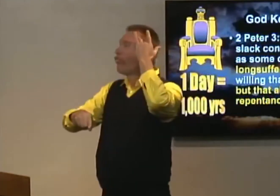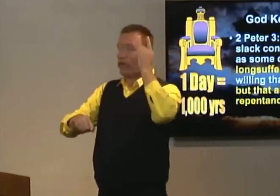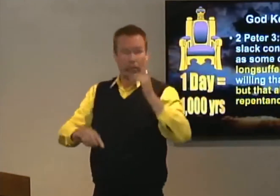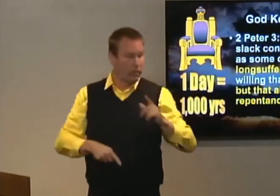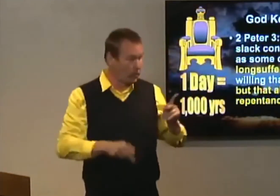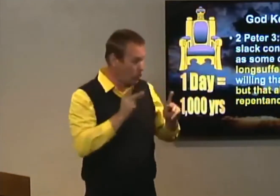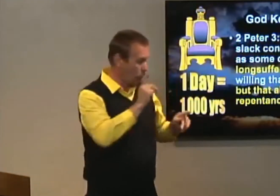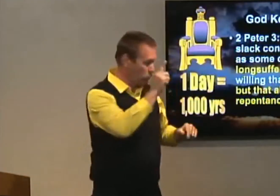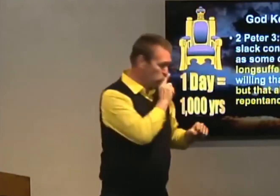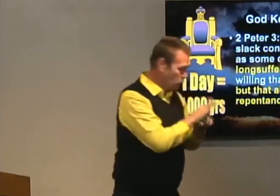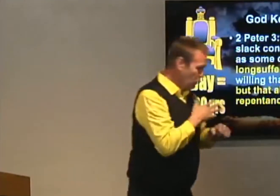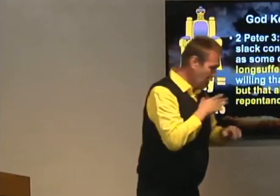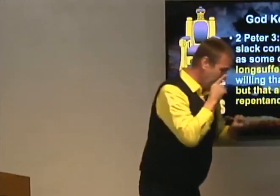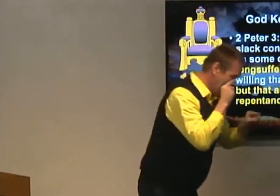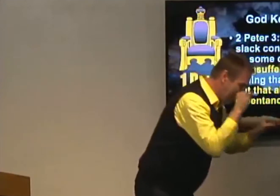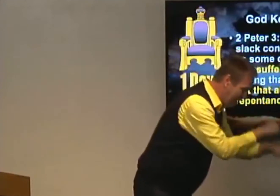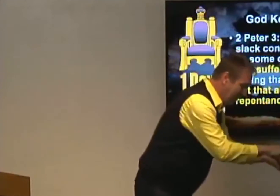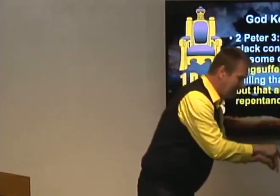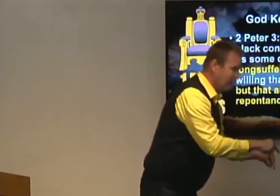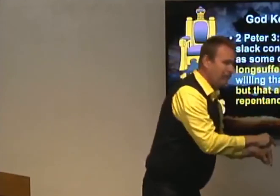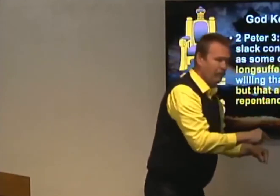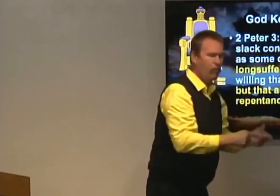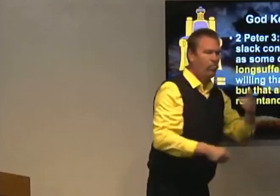He forgets a promise. God said He